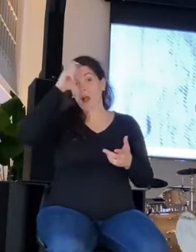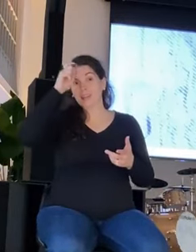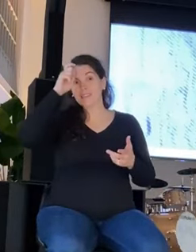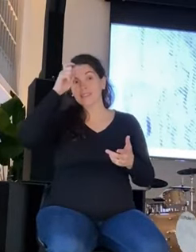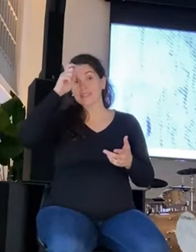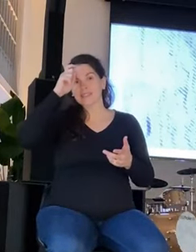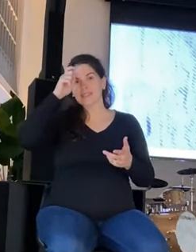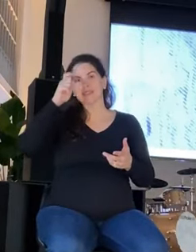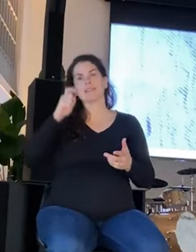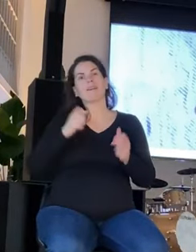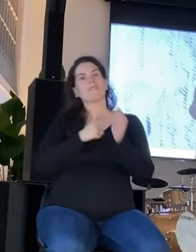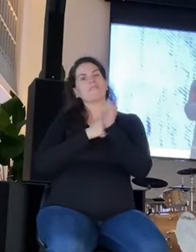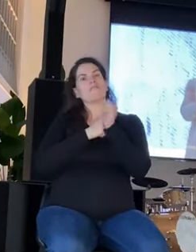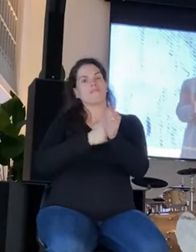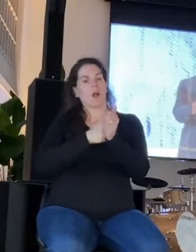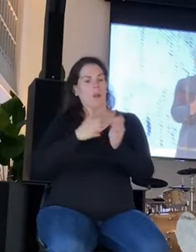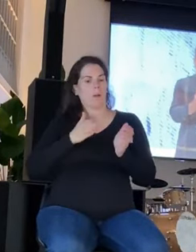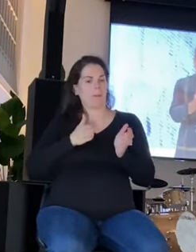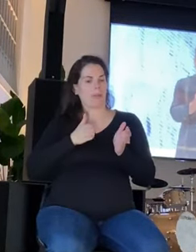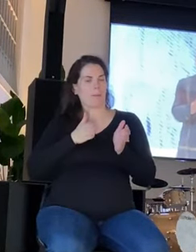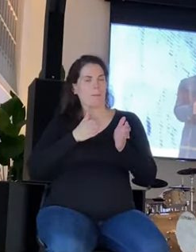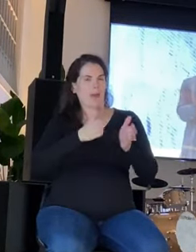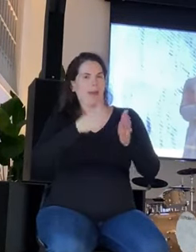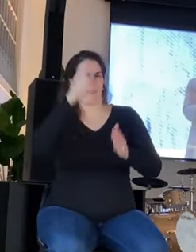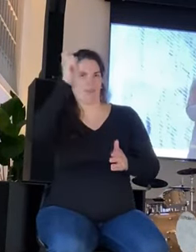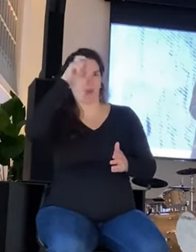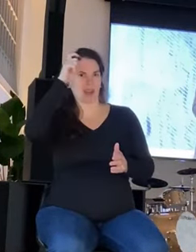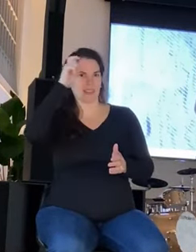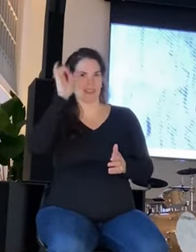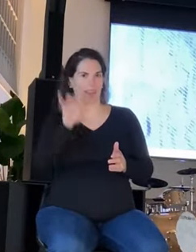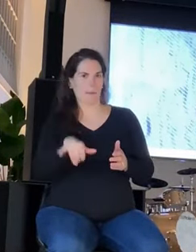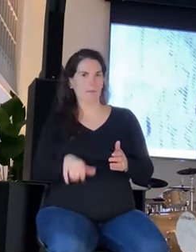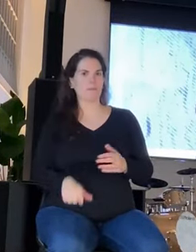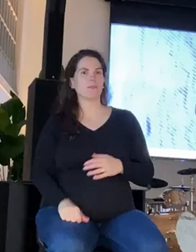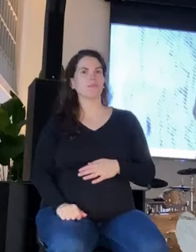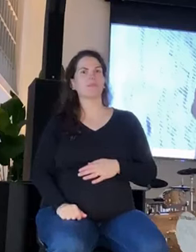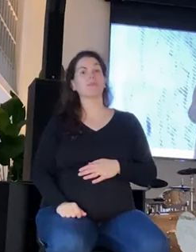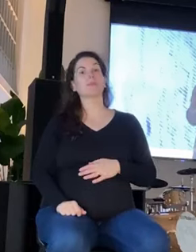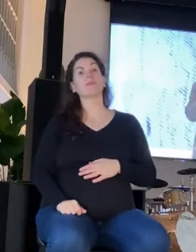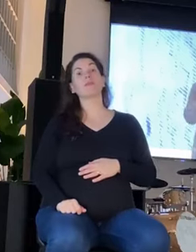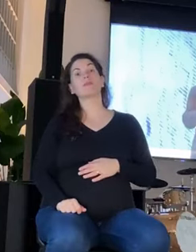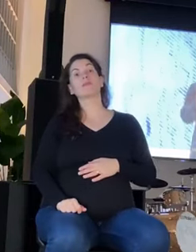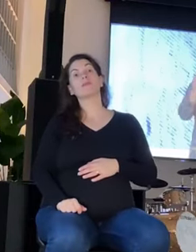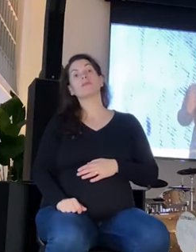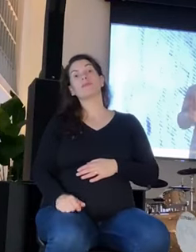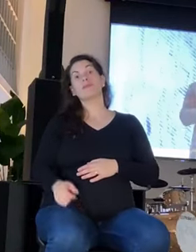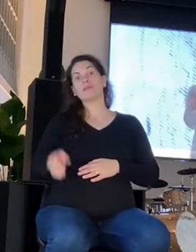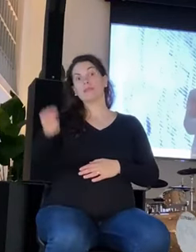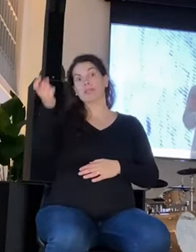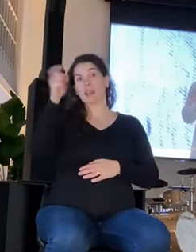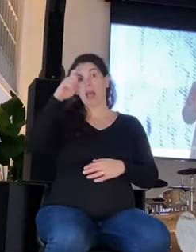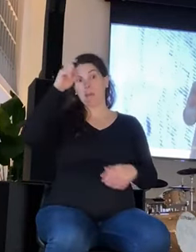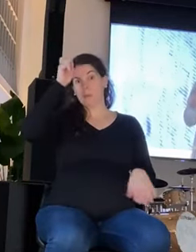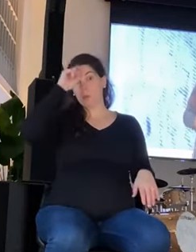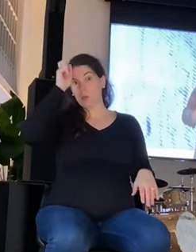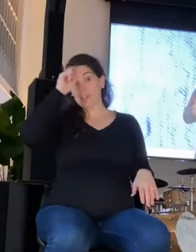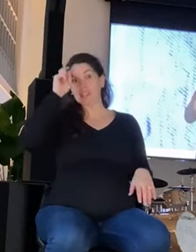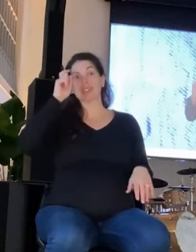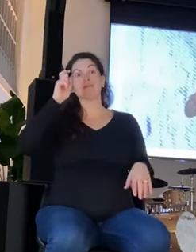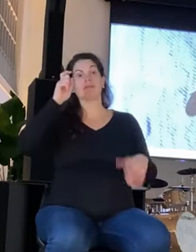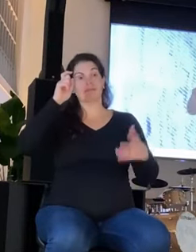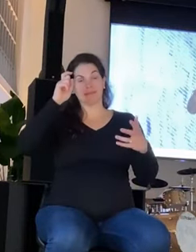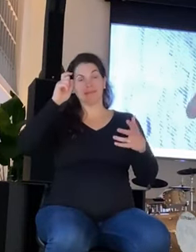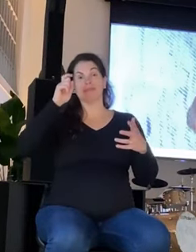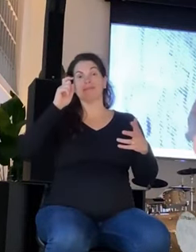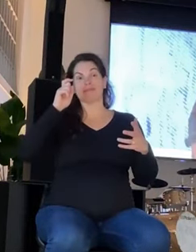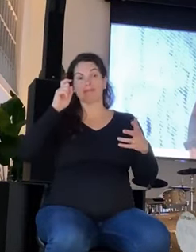you stay on the path of wisdom. And wisdom begins to work. It's work in you, the process of wisdom.